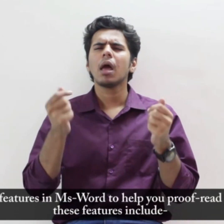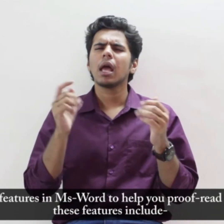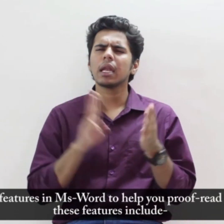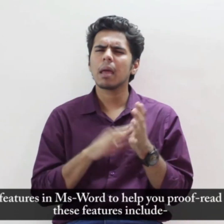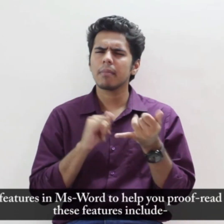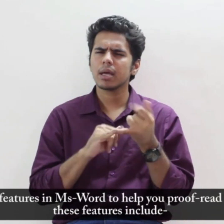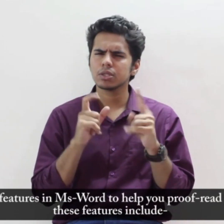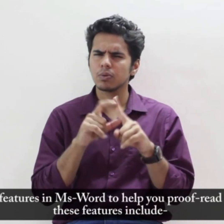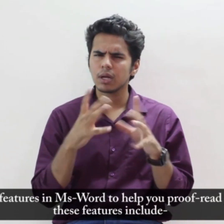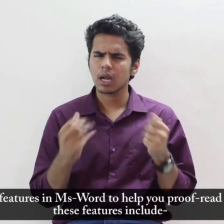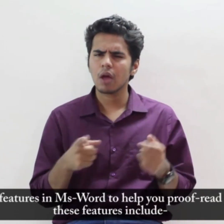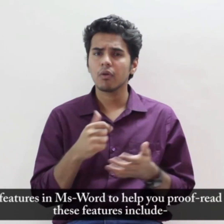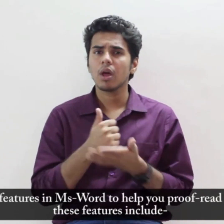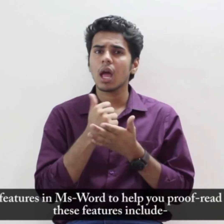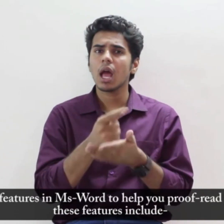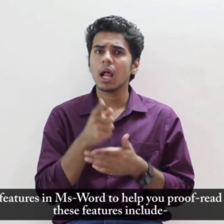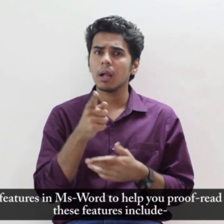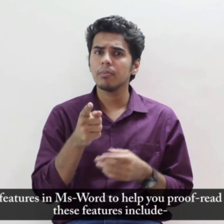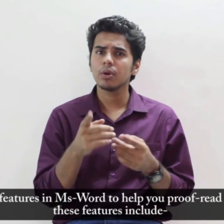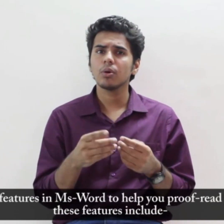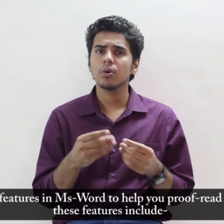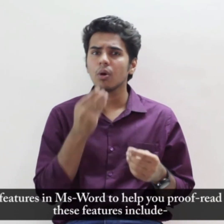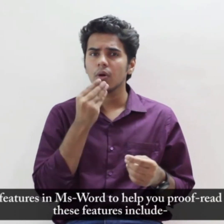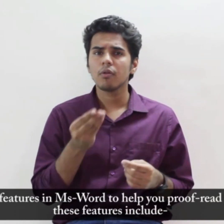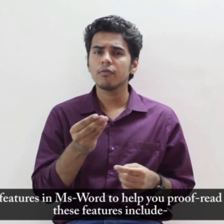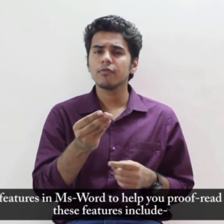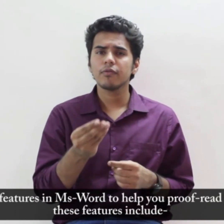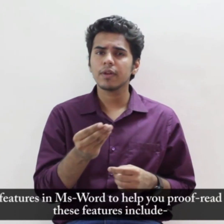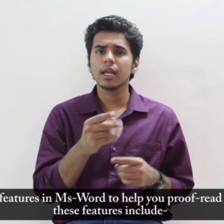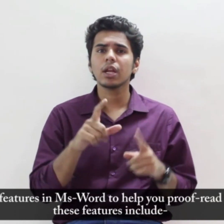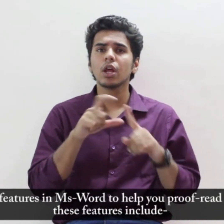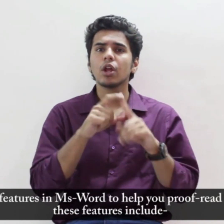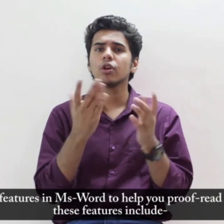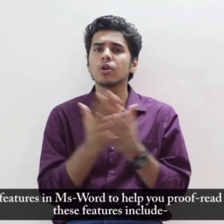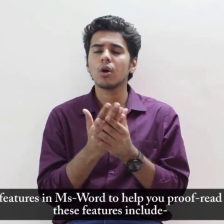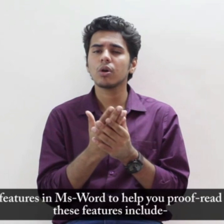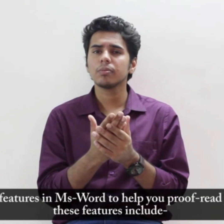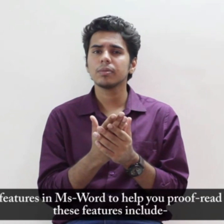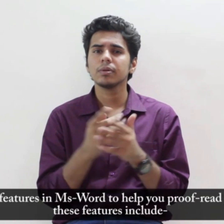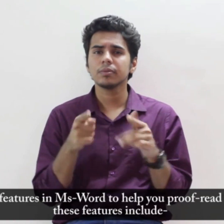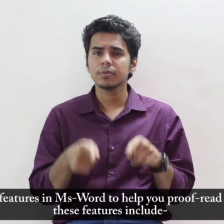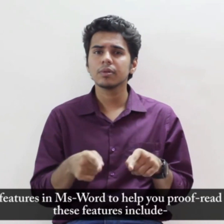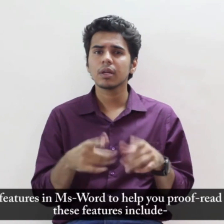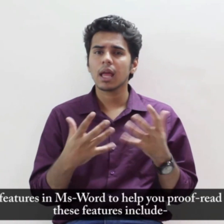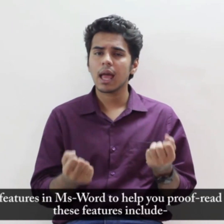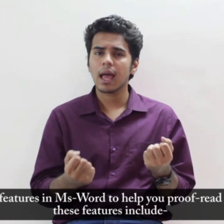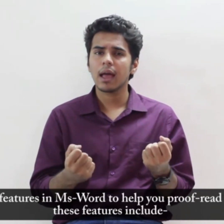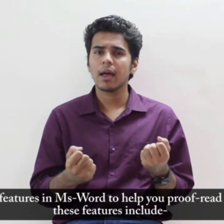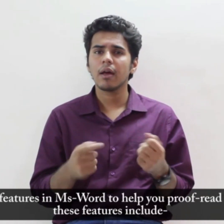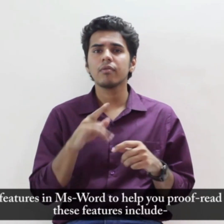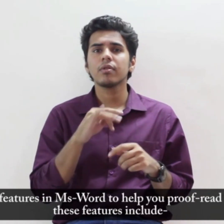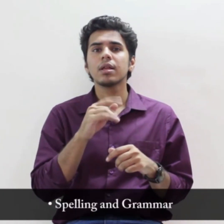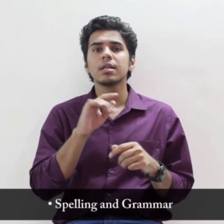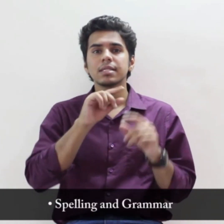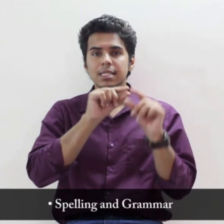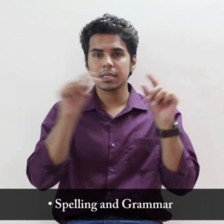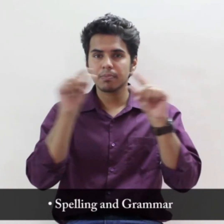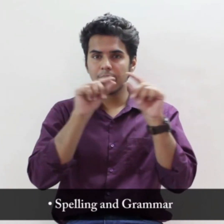There are many features in MS Word to help you proofread your document. These features include spelling and